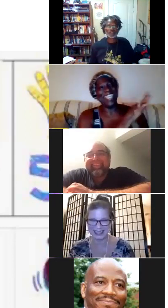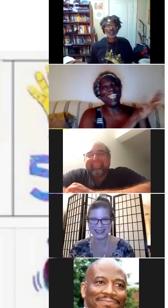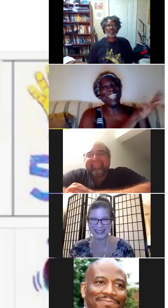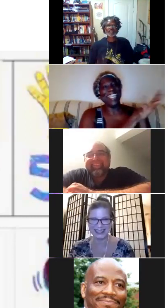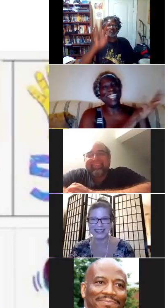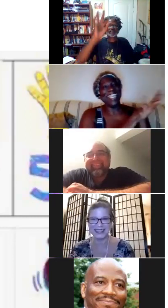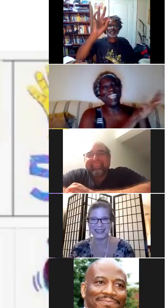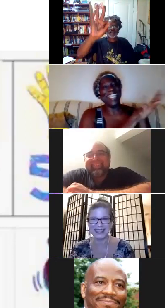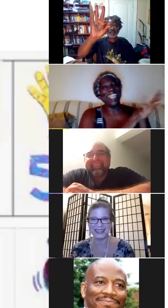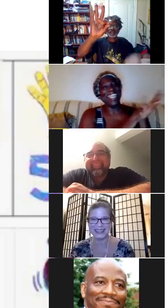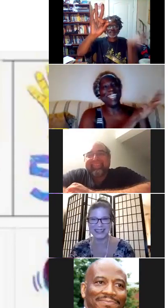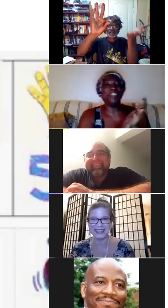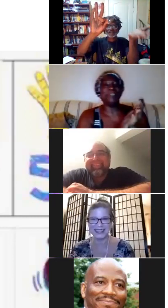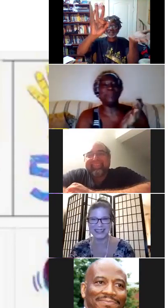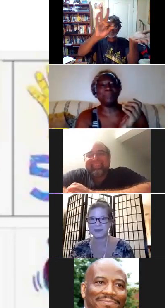How much is this?